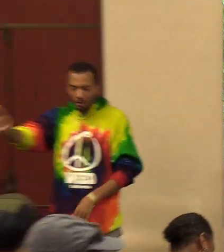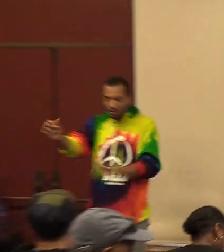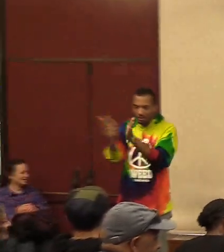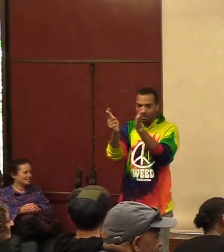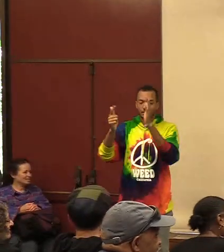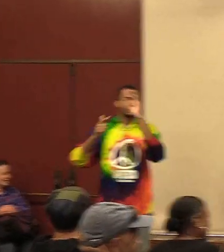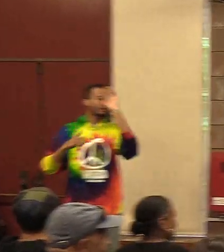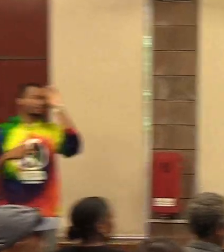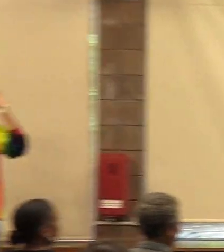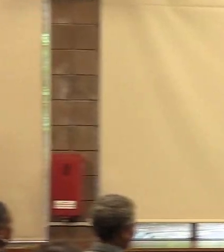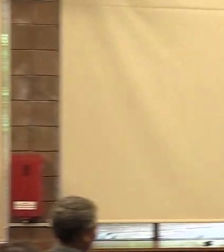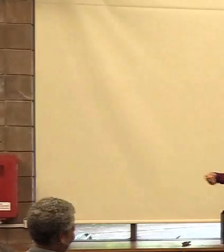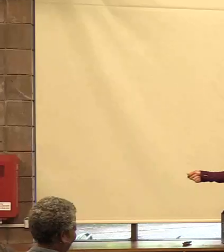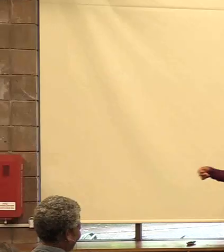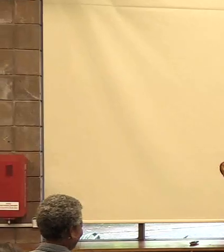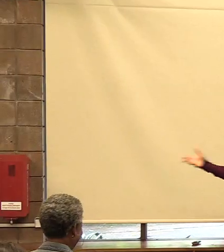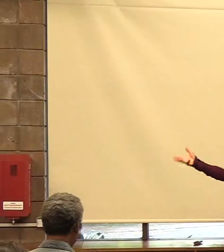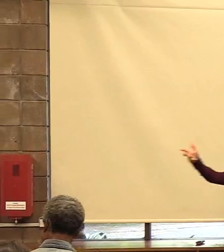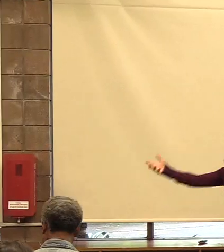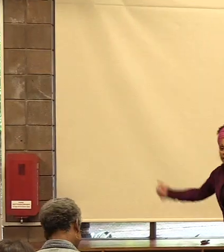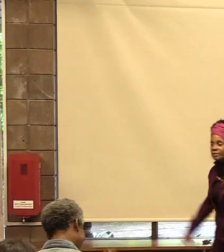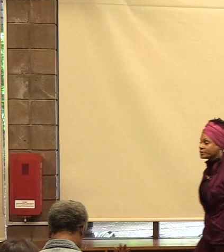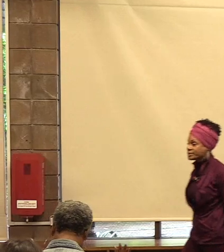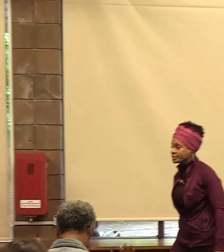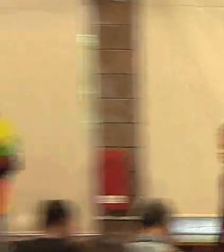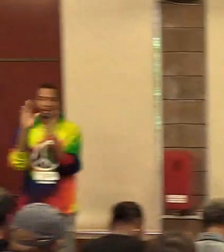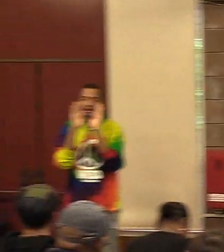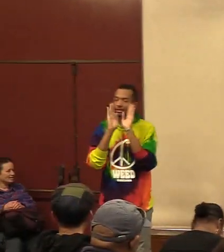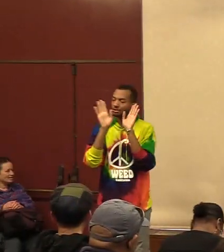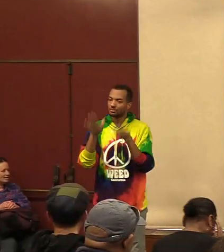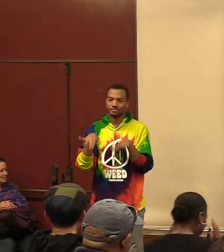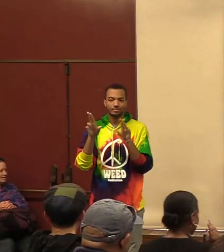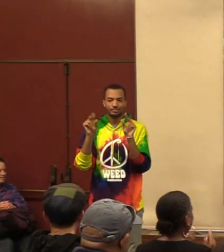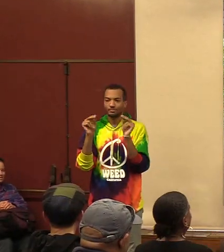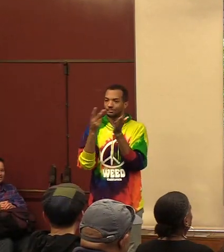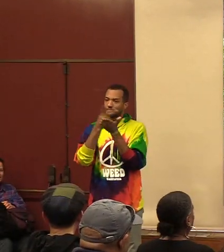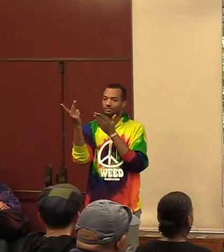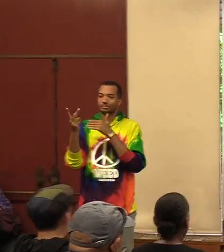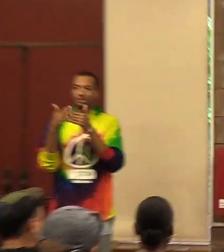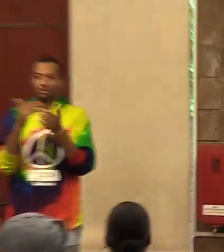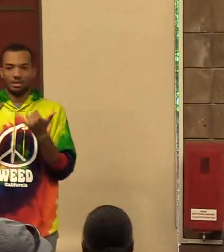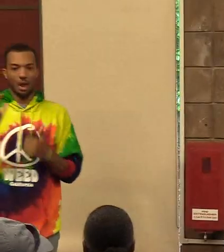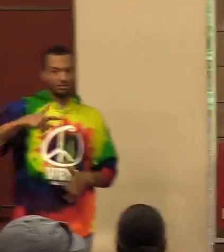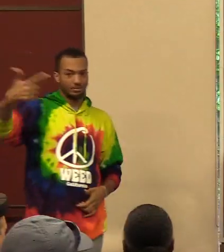Trying to give lessons and instructions and y'all ain't paying no attention. All right, so it's your